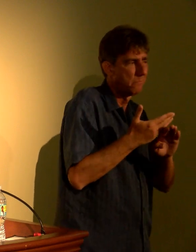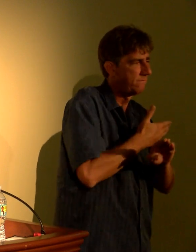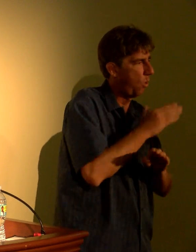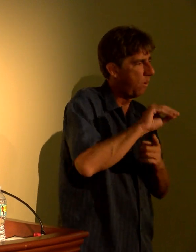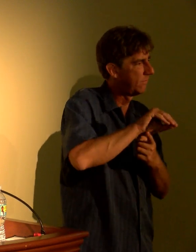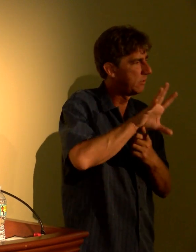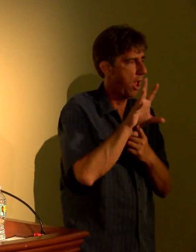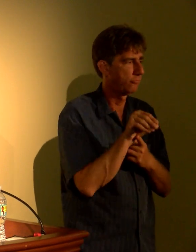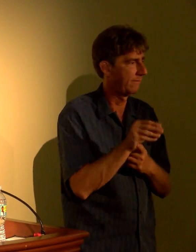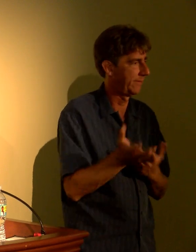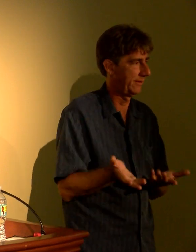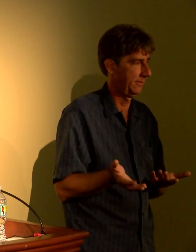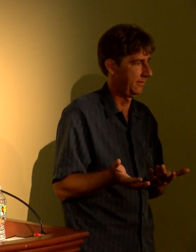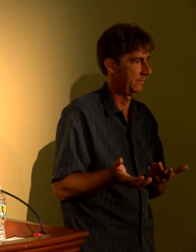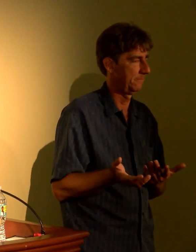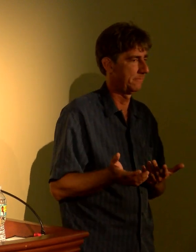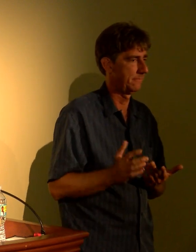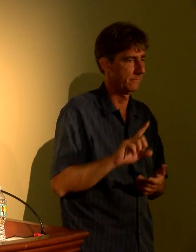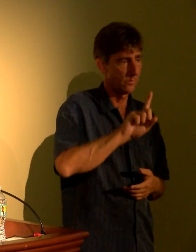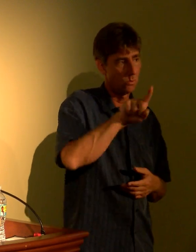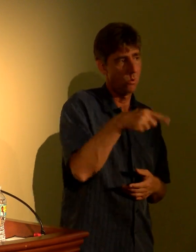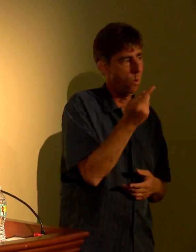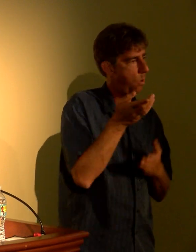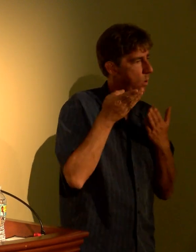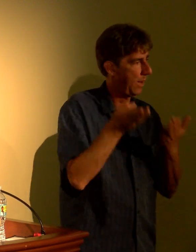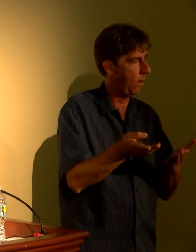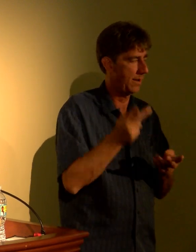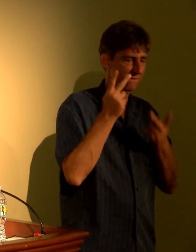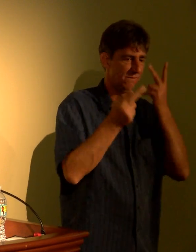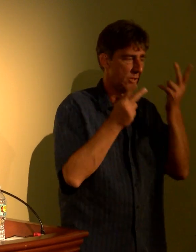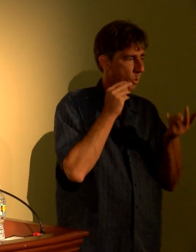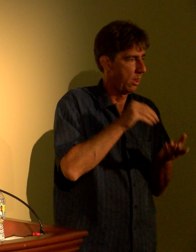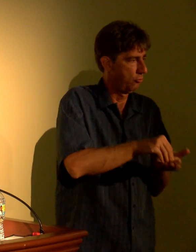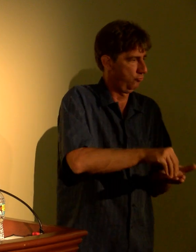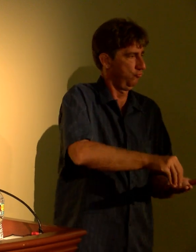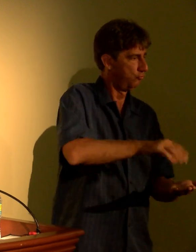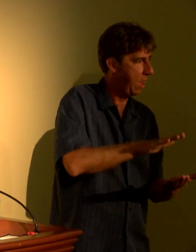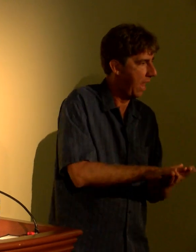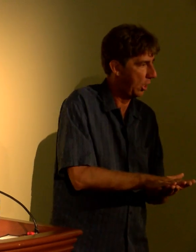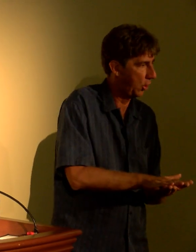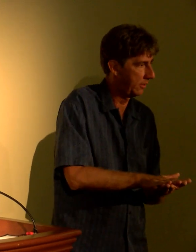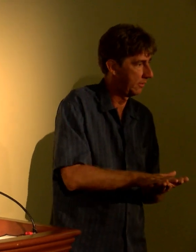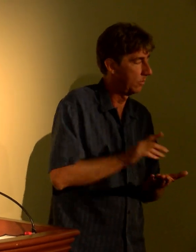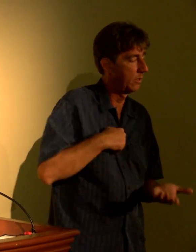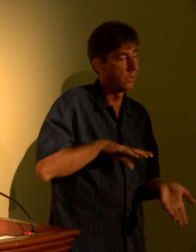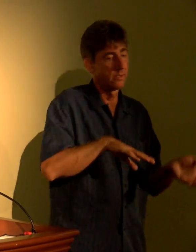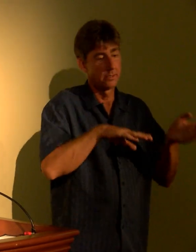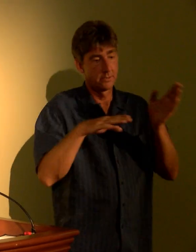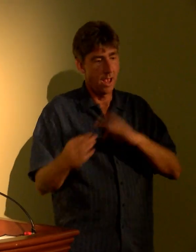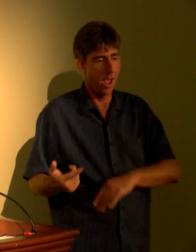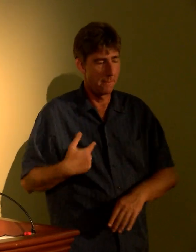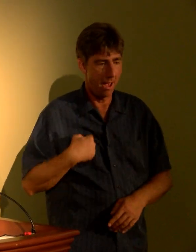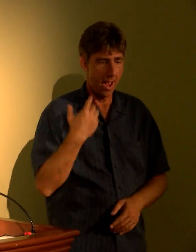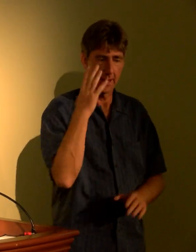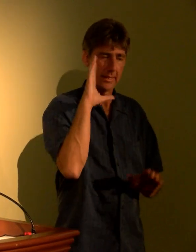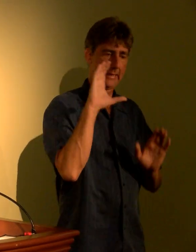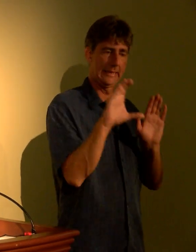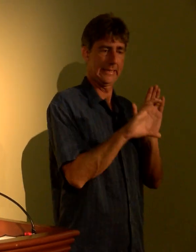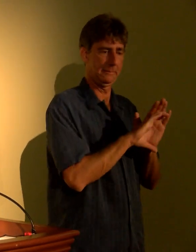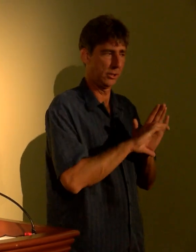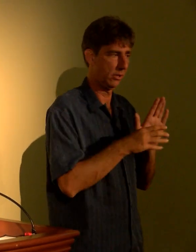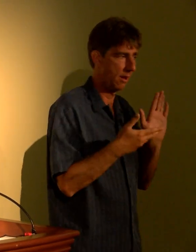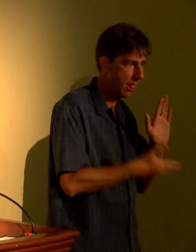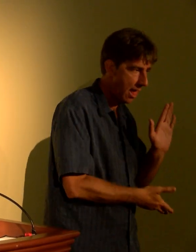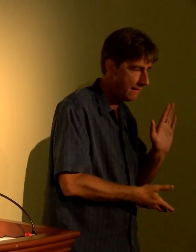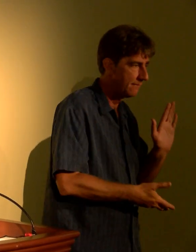this may well be the only visual record that one might leave. You can imagine the